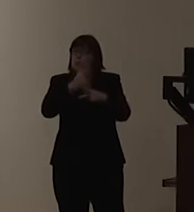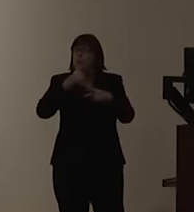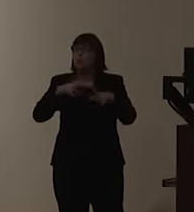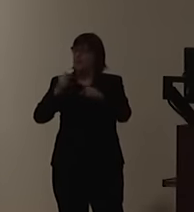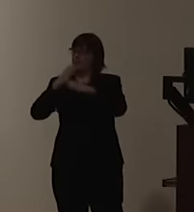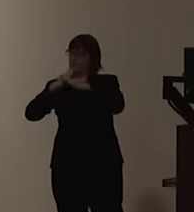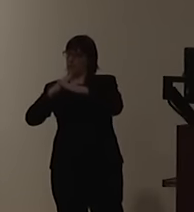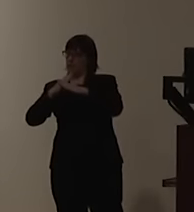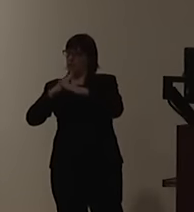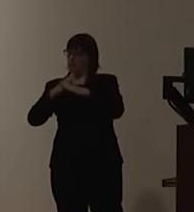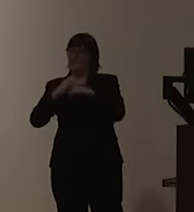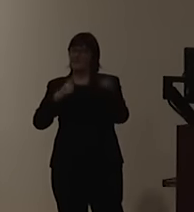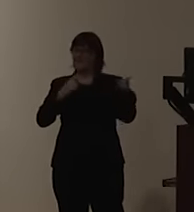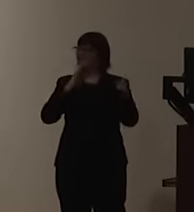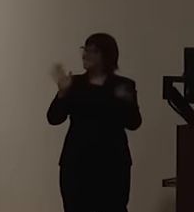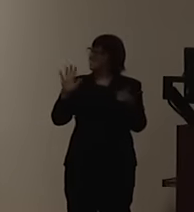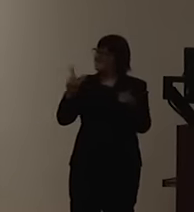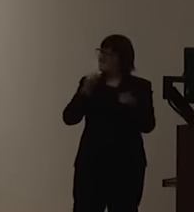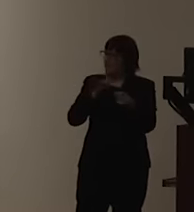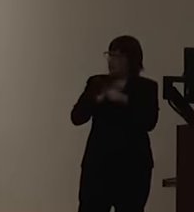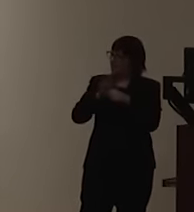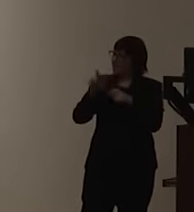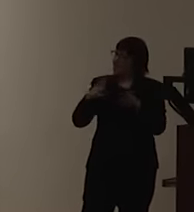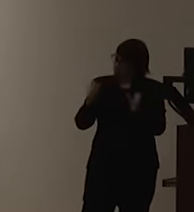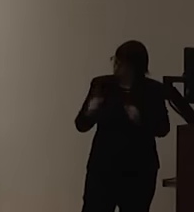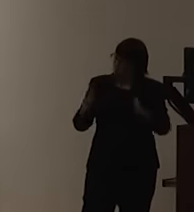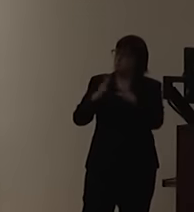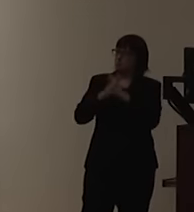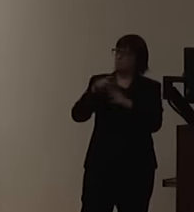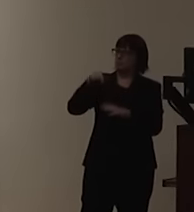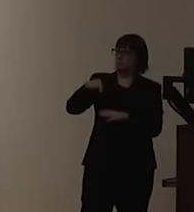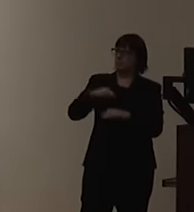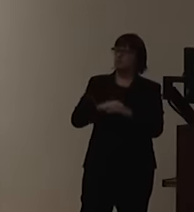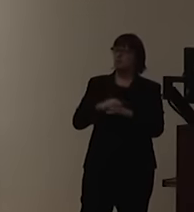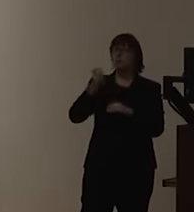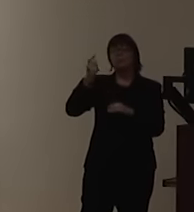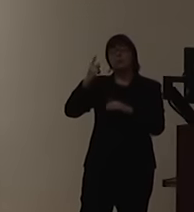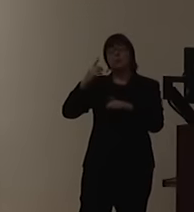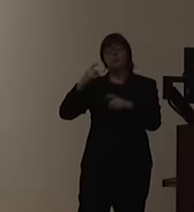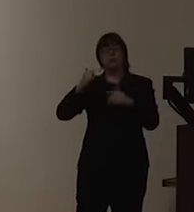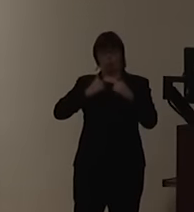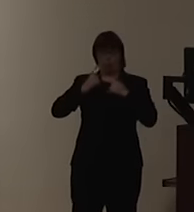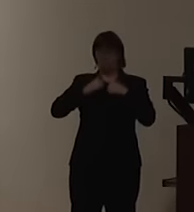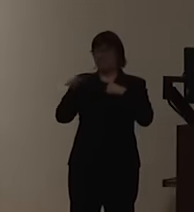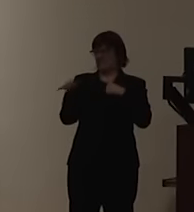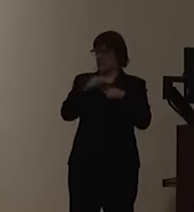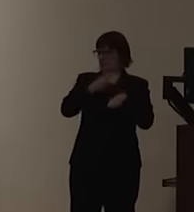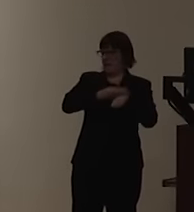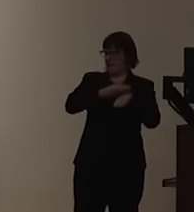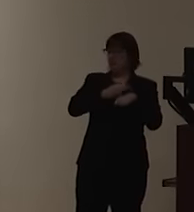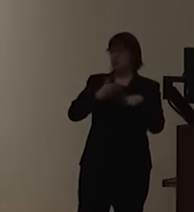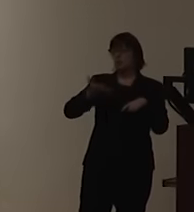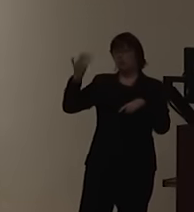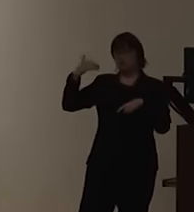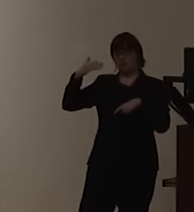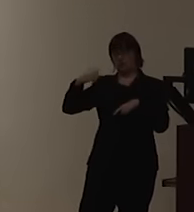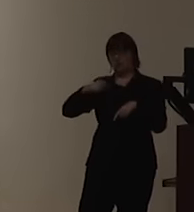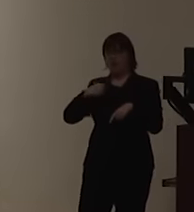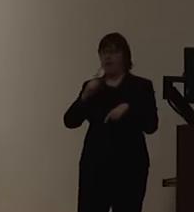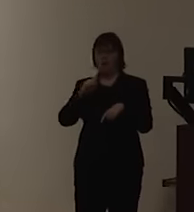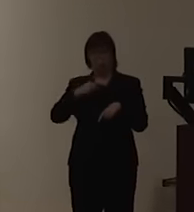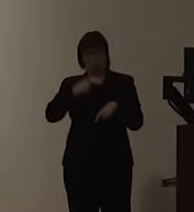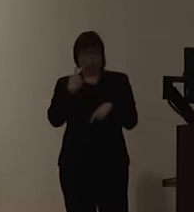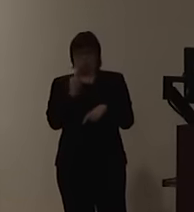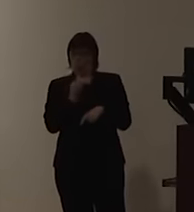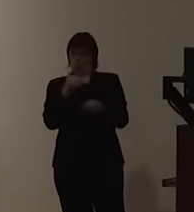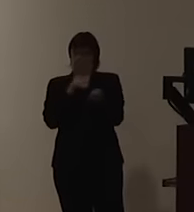of specialists, right? There was a time in Rwanda and in Haiti where I was the only infectious disease